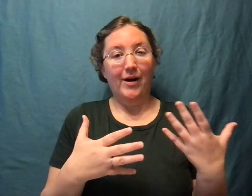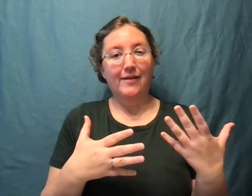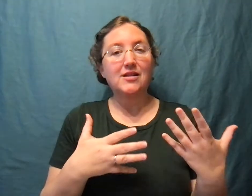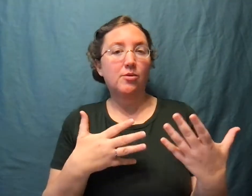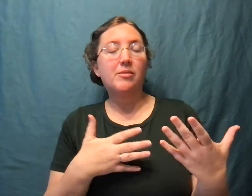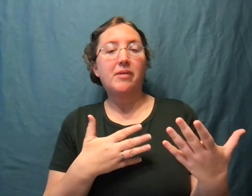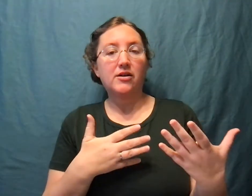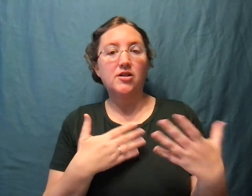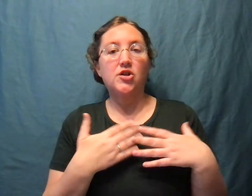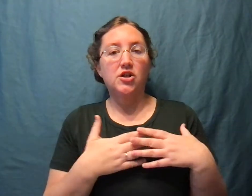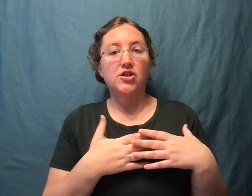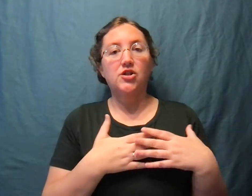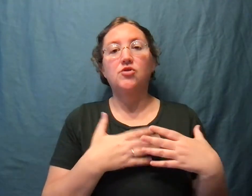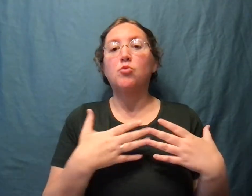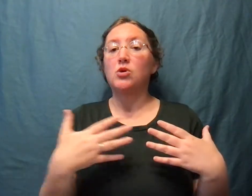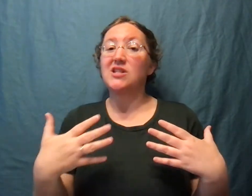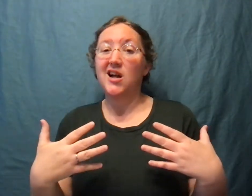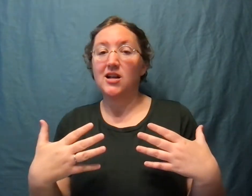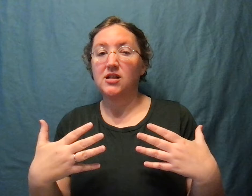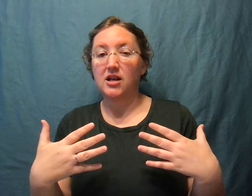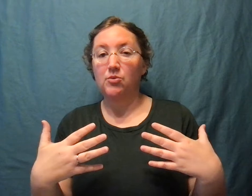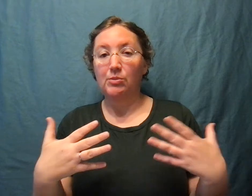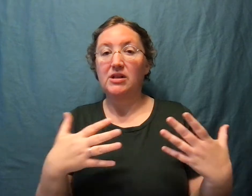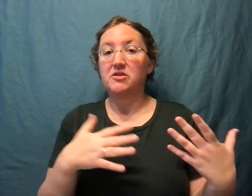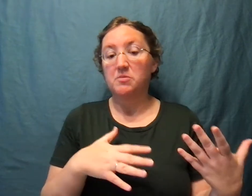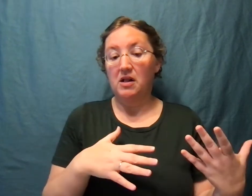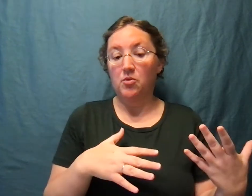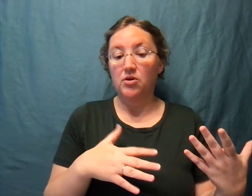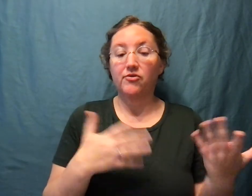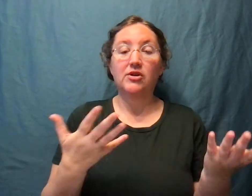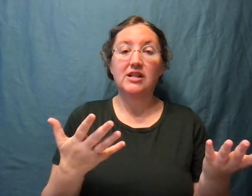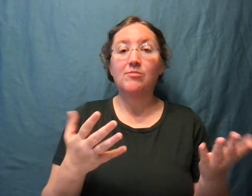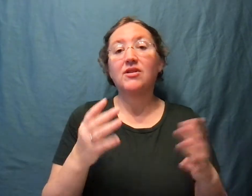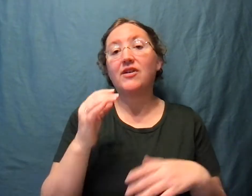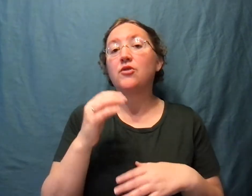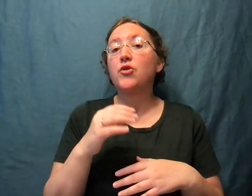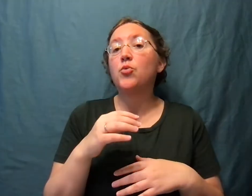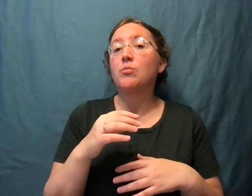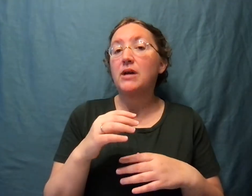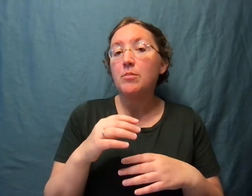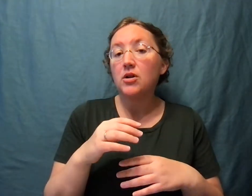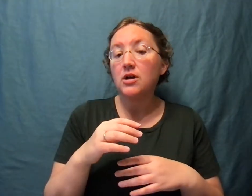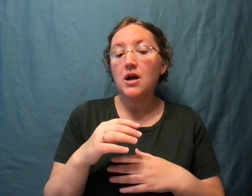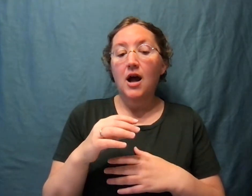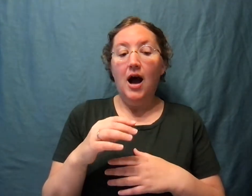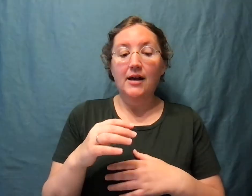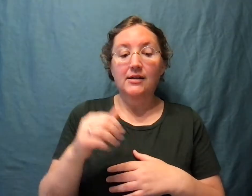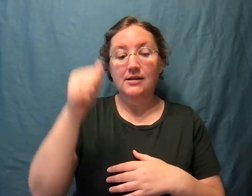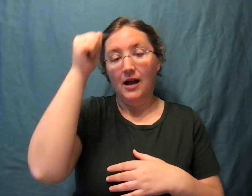that. So it would be better to just use more signs than it would be to spell a word. For example, if I don't know the word people, I could sign